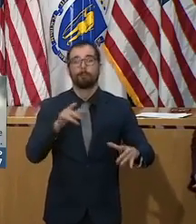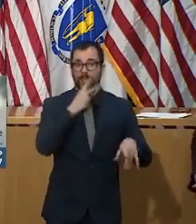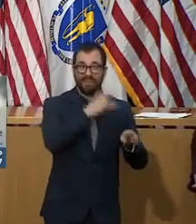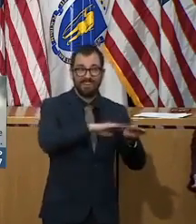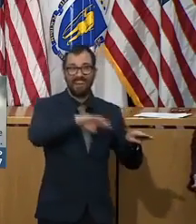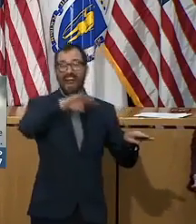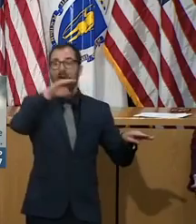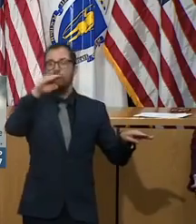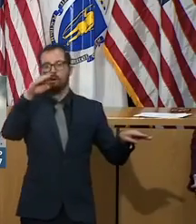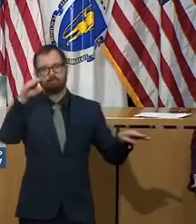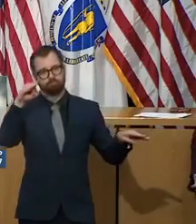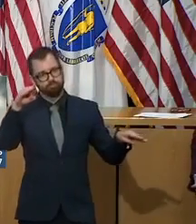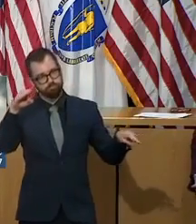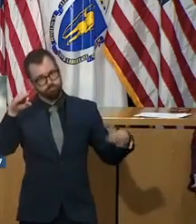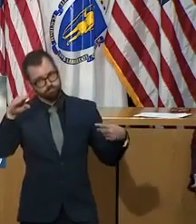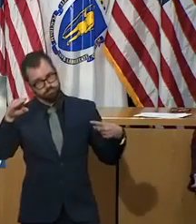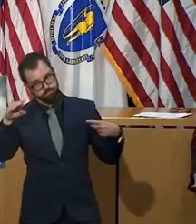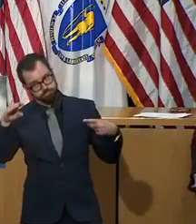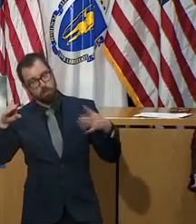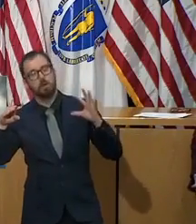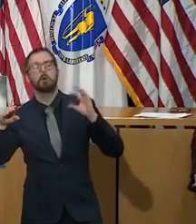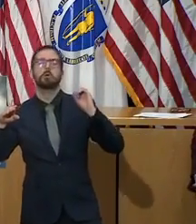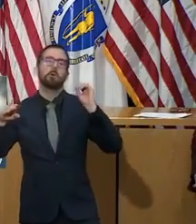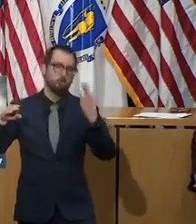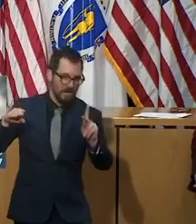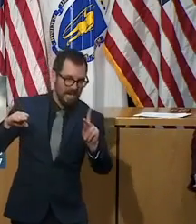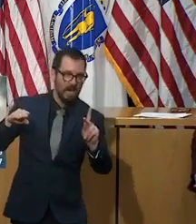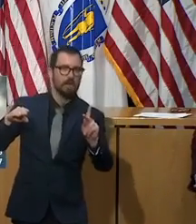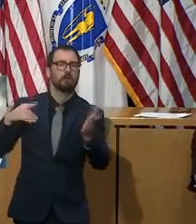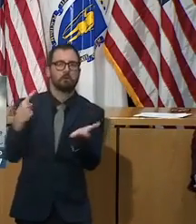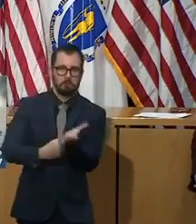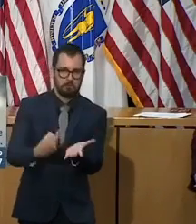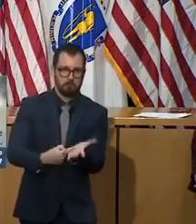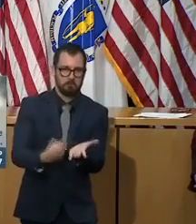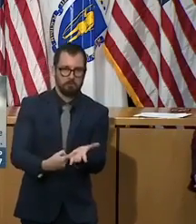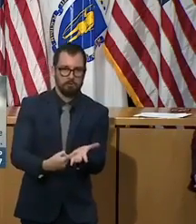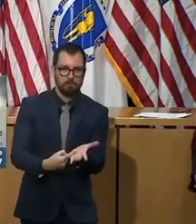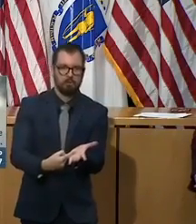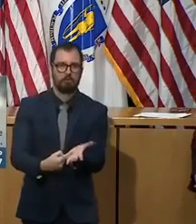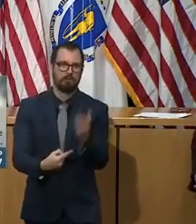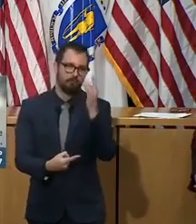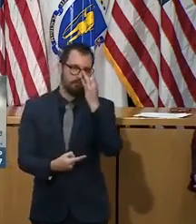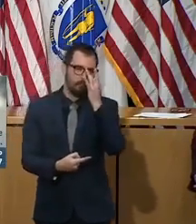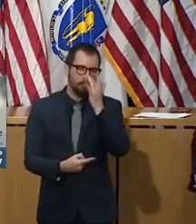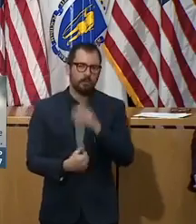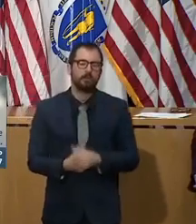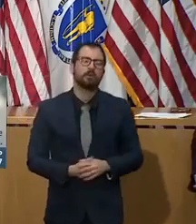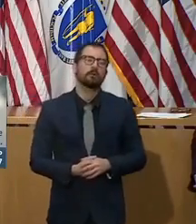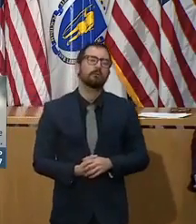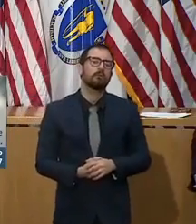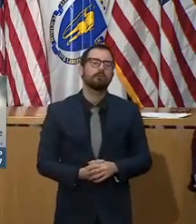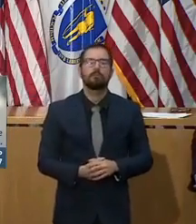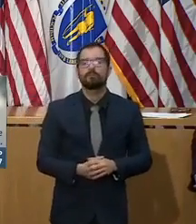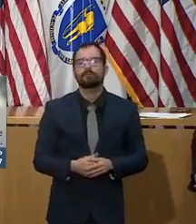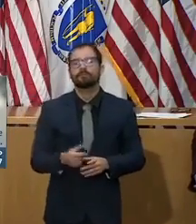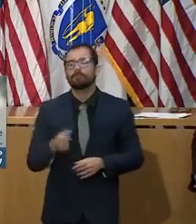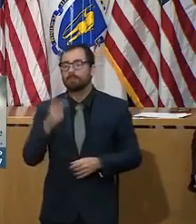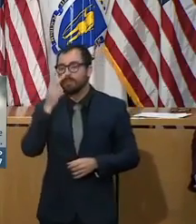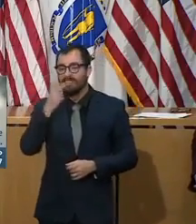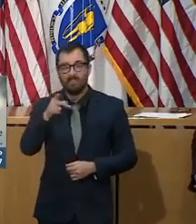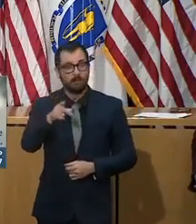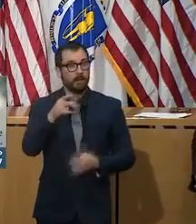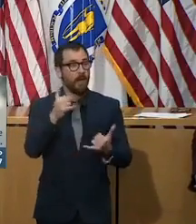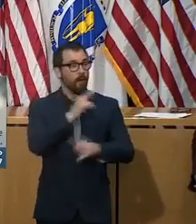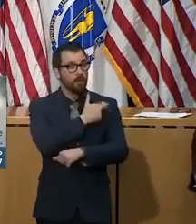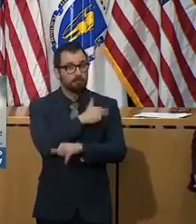for COVID-19 and ICU use for COVID-19. Yes, it's flattened out, but we have not